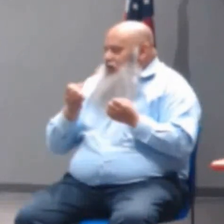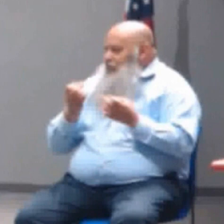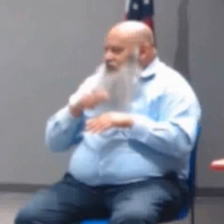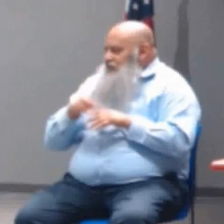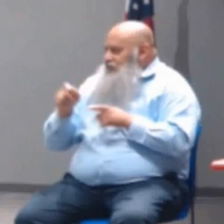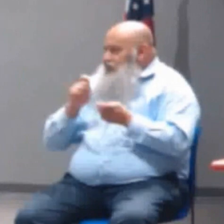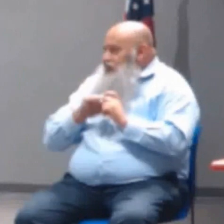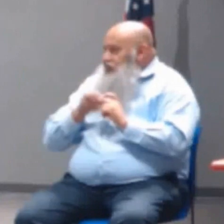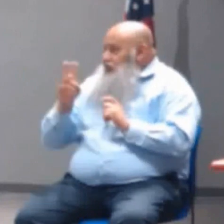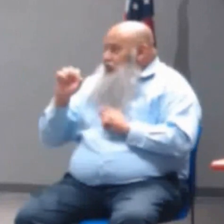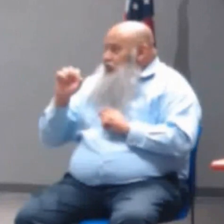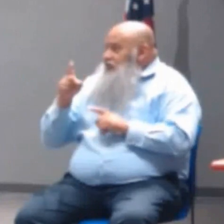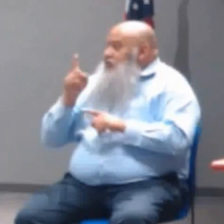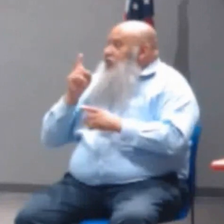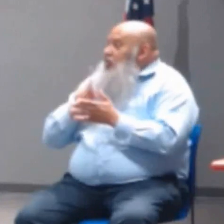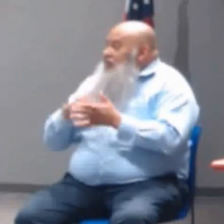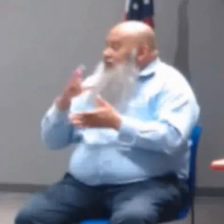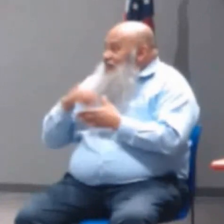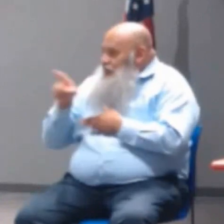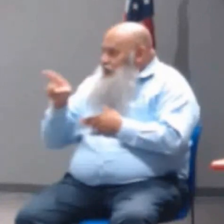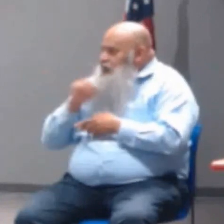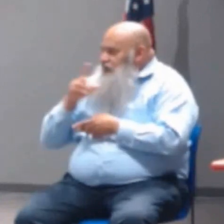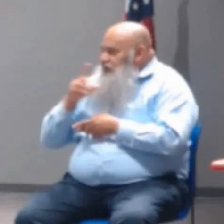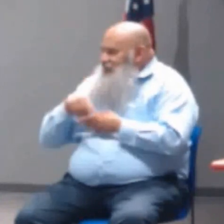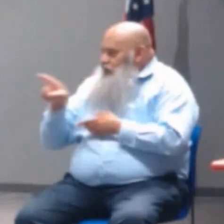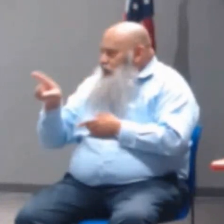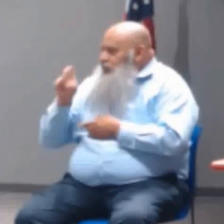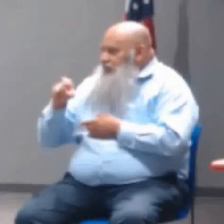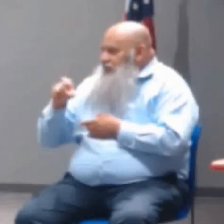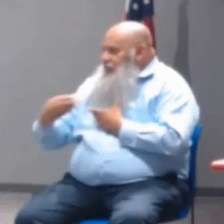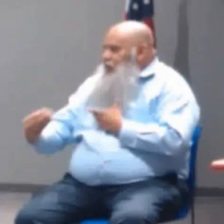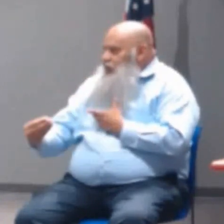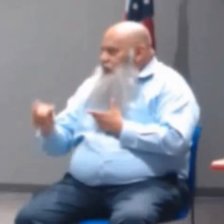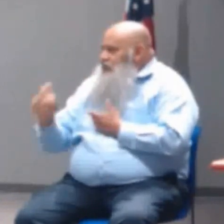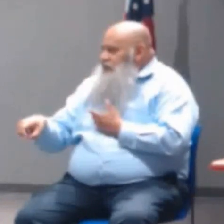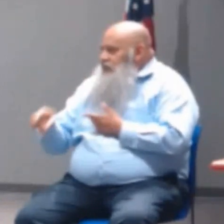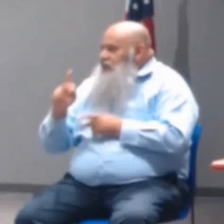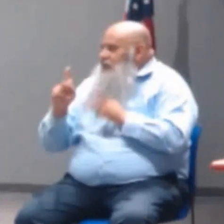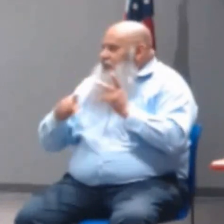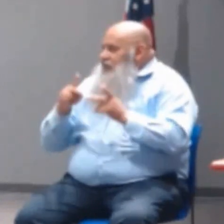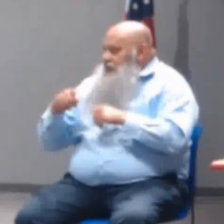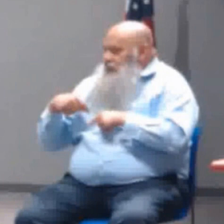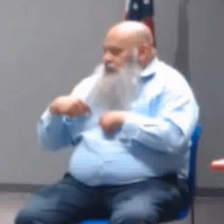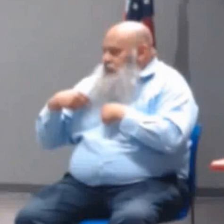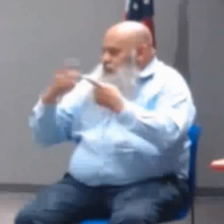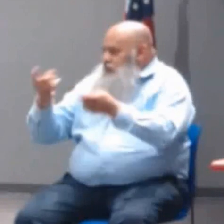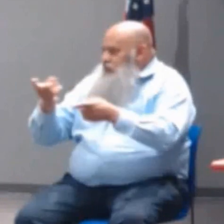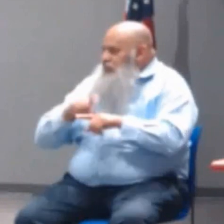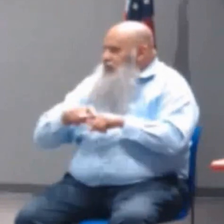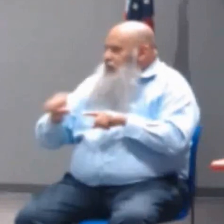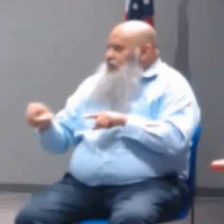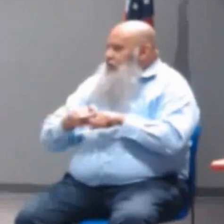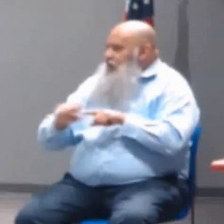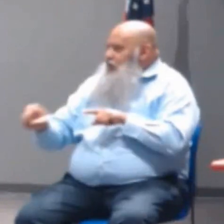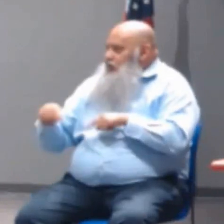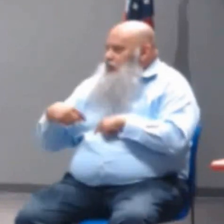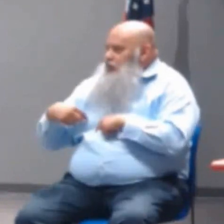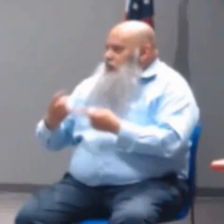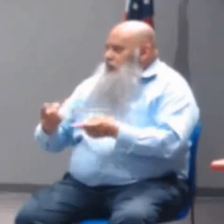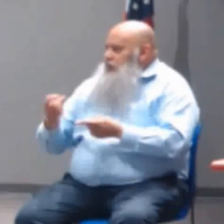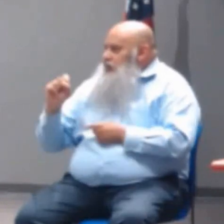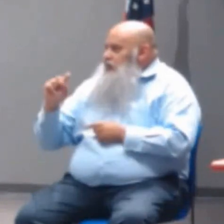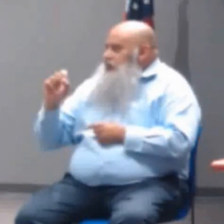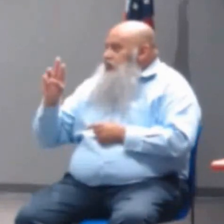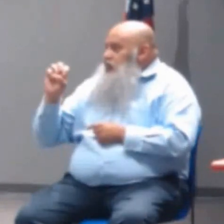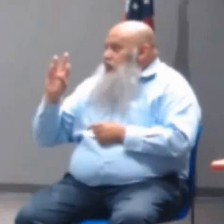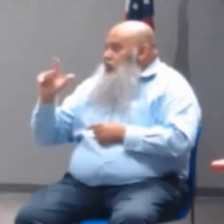ways. What's in you is in you, and it's got to come out." And people have been coming out ever since Stonewall.